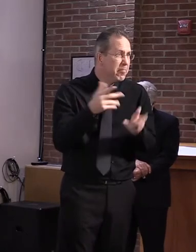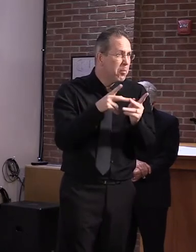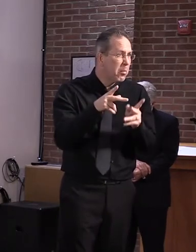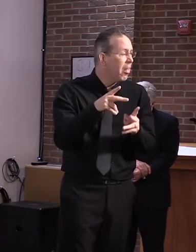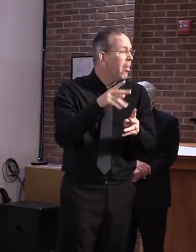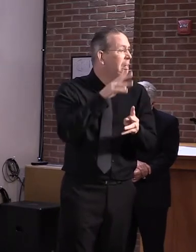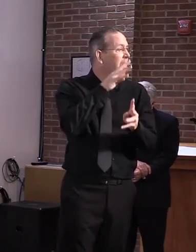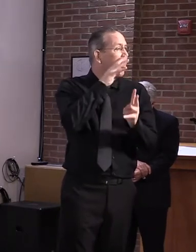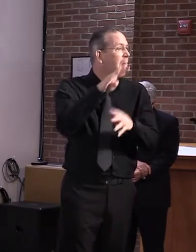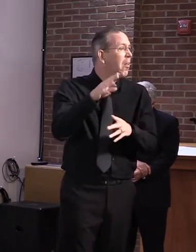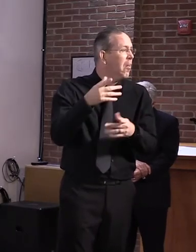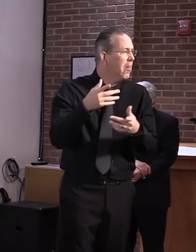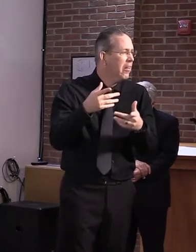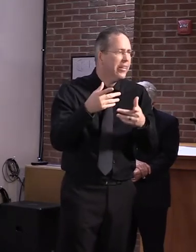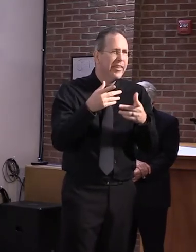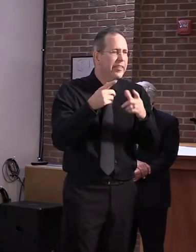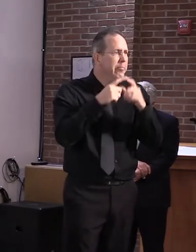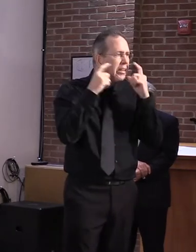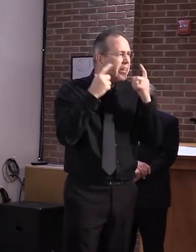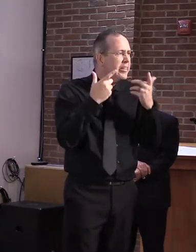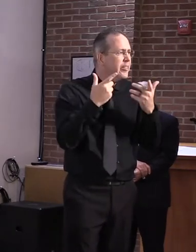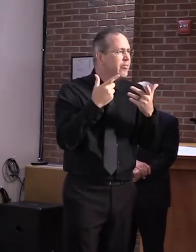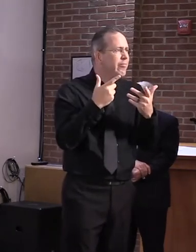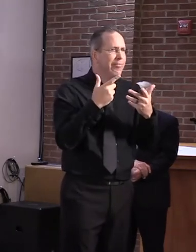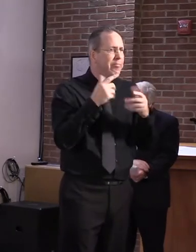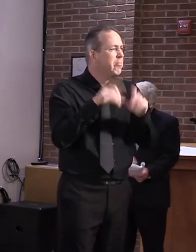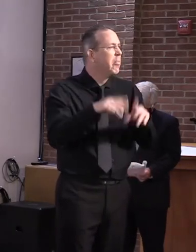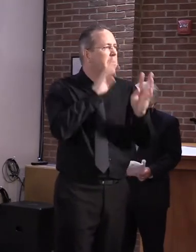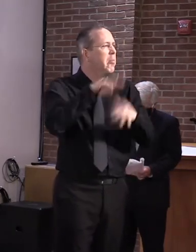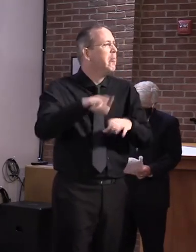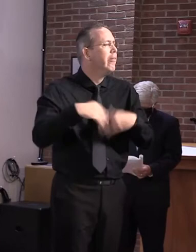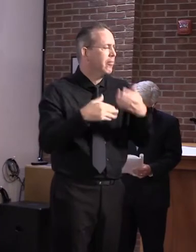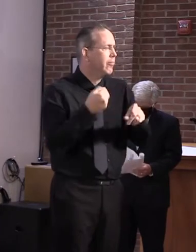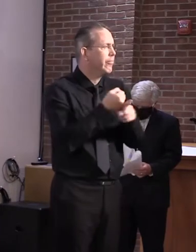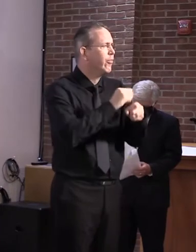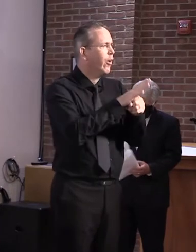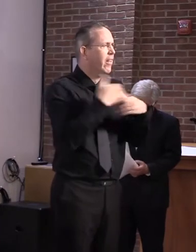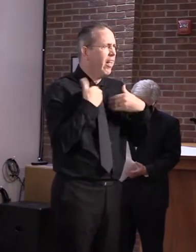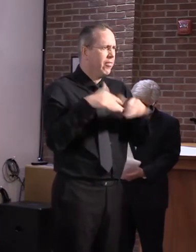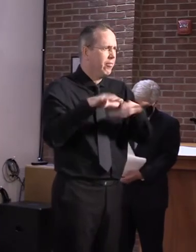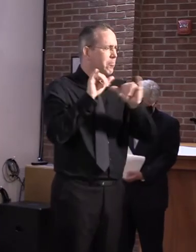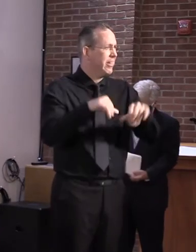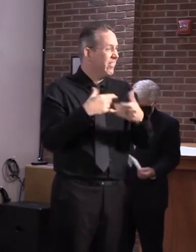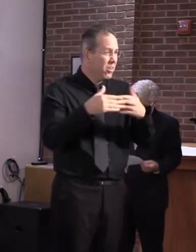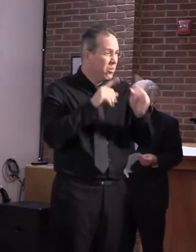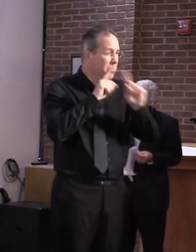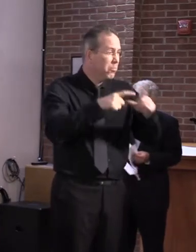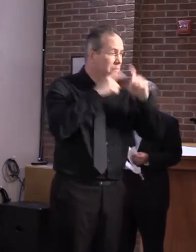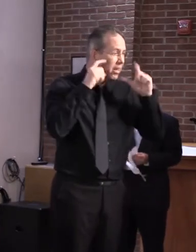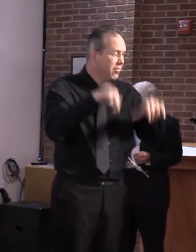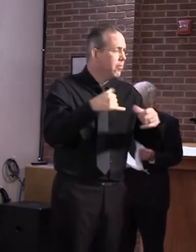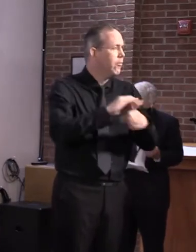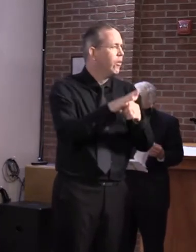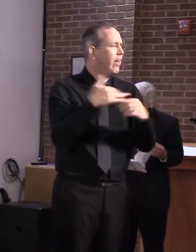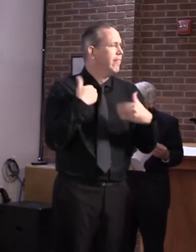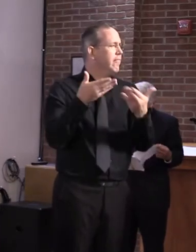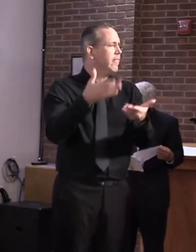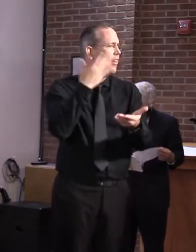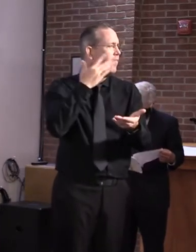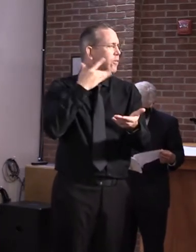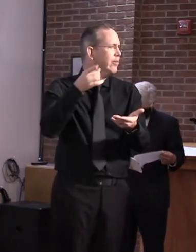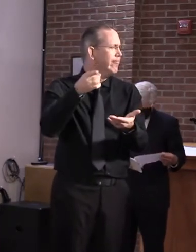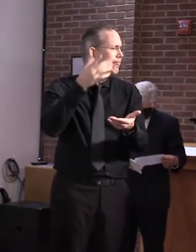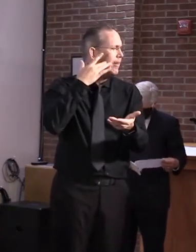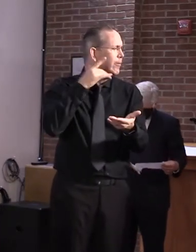tells you it's one of two things, whether it's either the masks don't work or they're not able to enforce. And I would say that